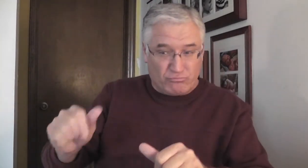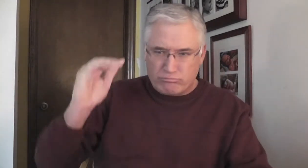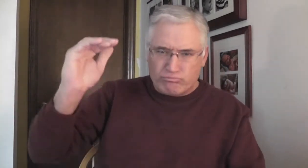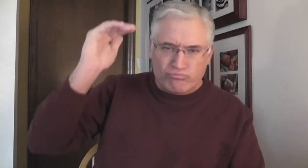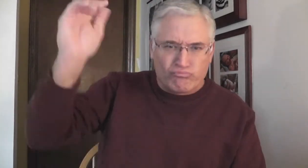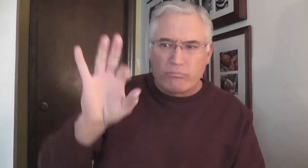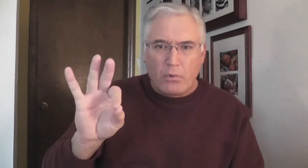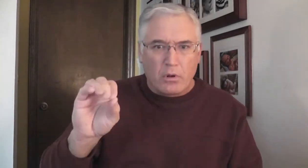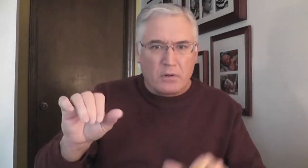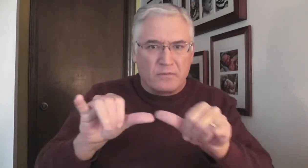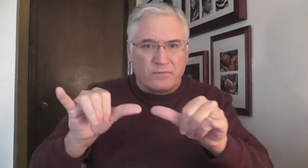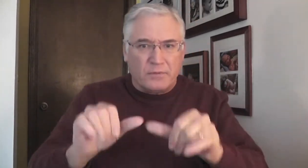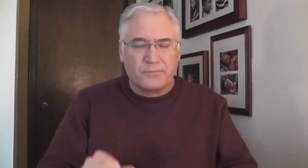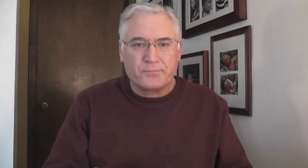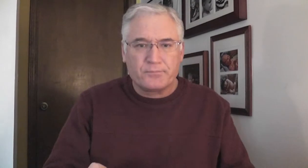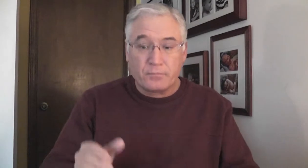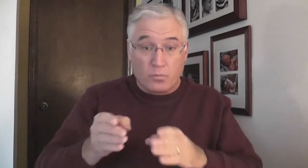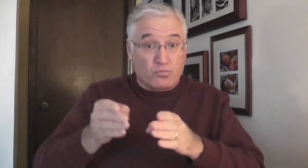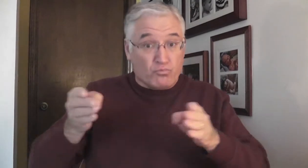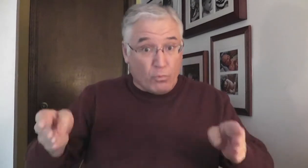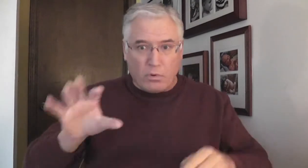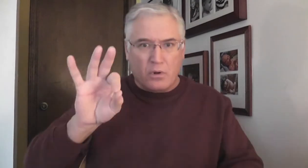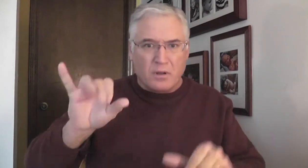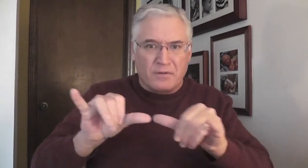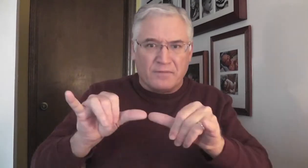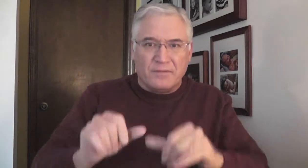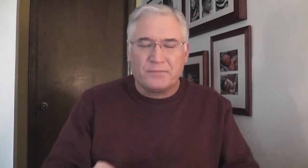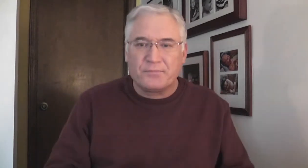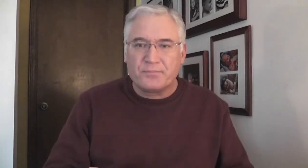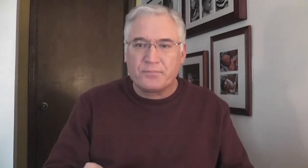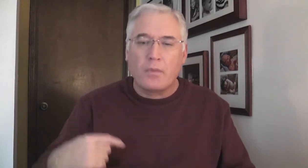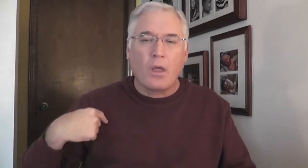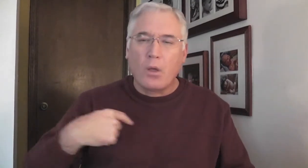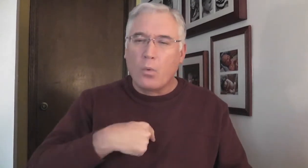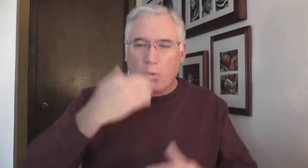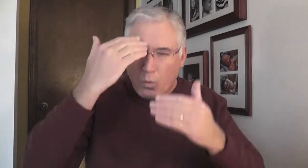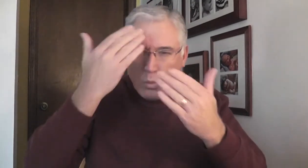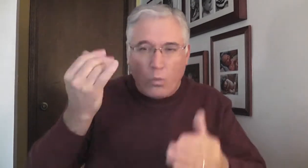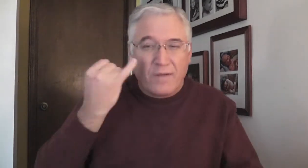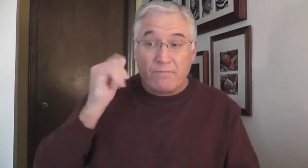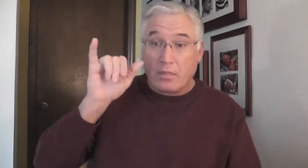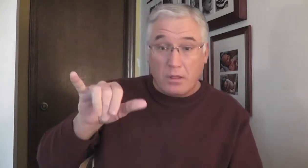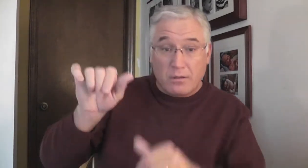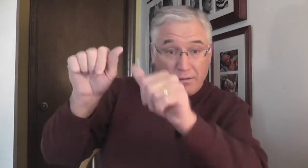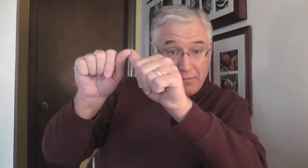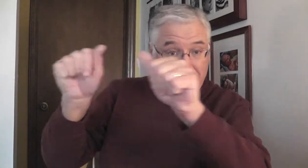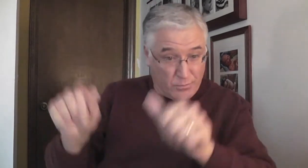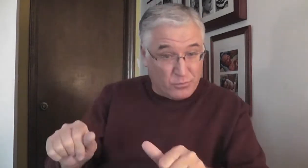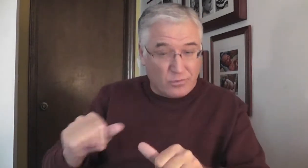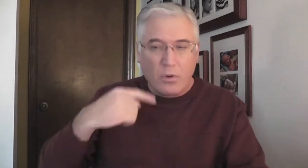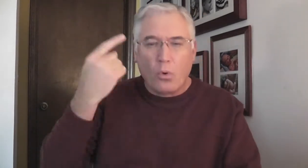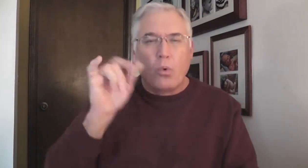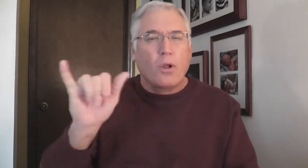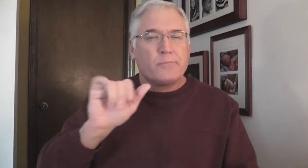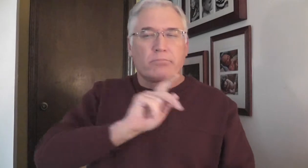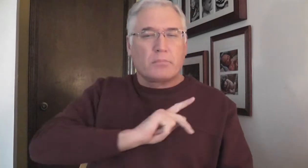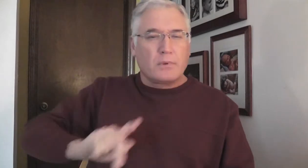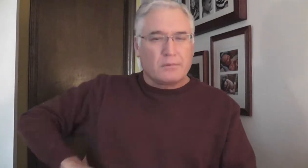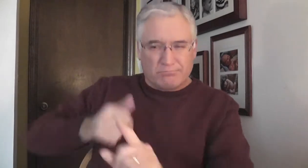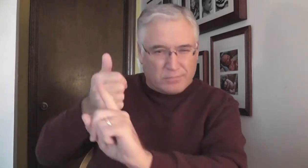gold on it. And the image was 90 feet tall and 9 feet wide. We don't know if it was the image that looked